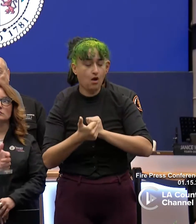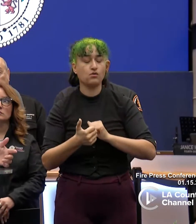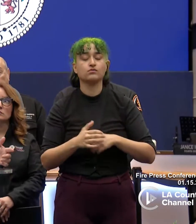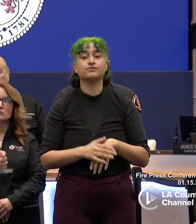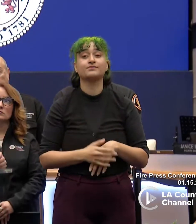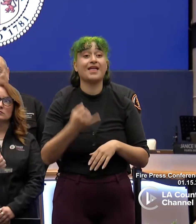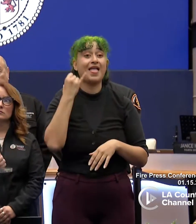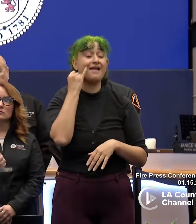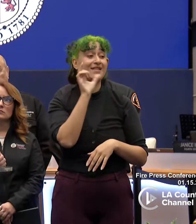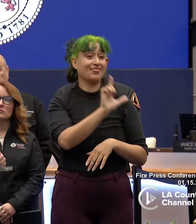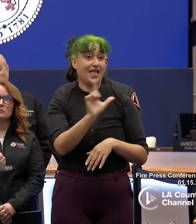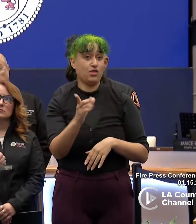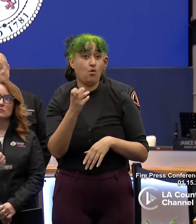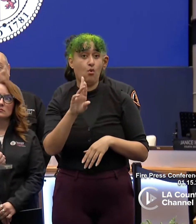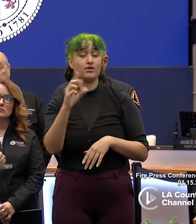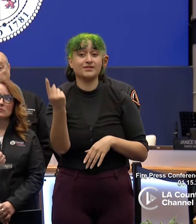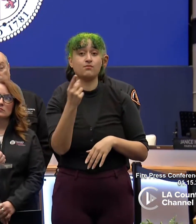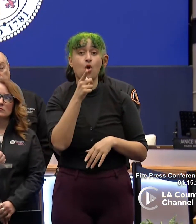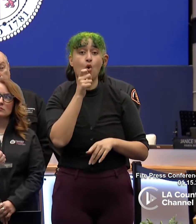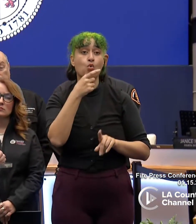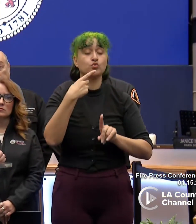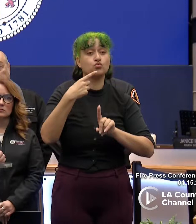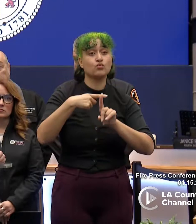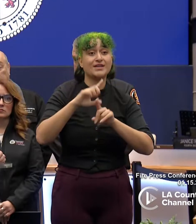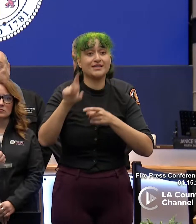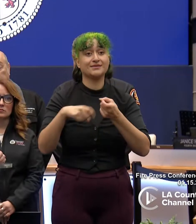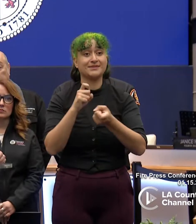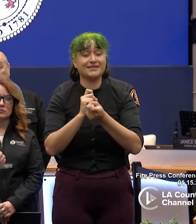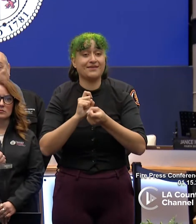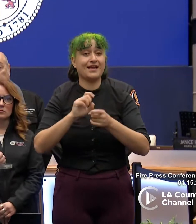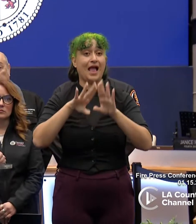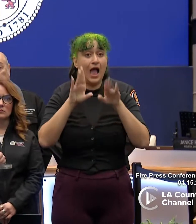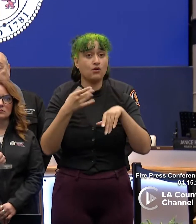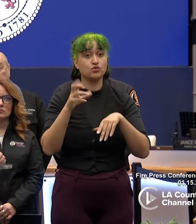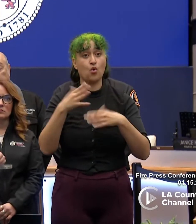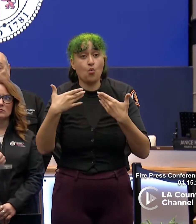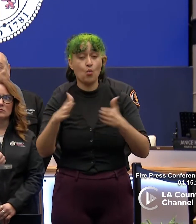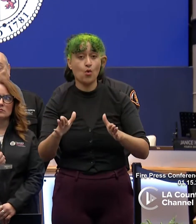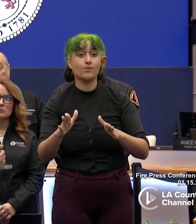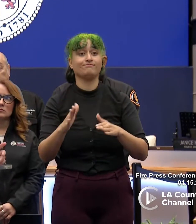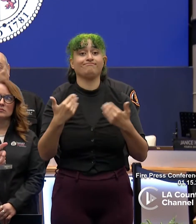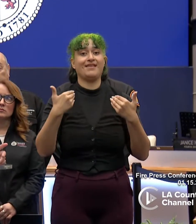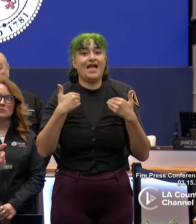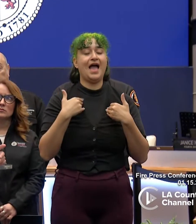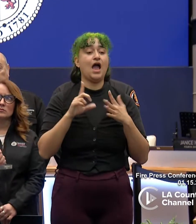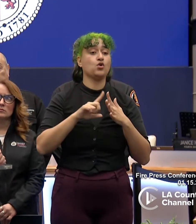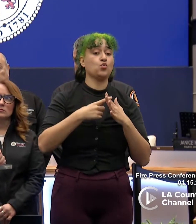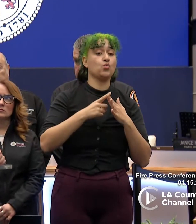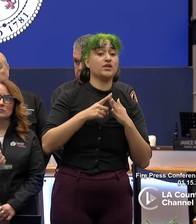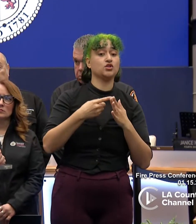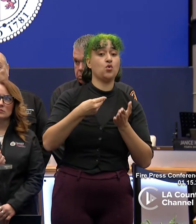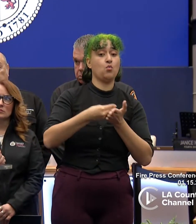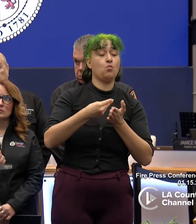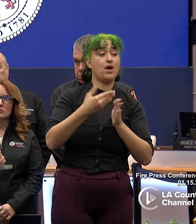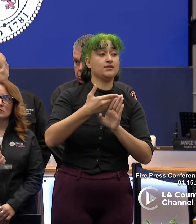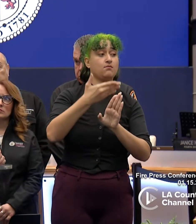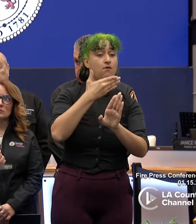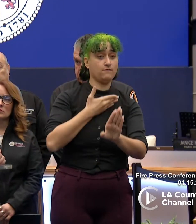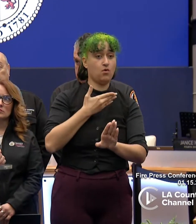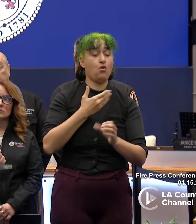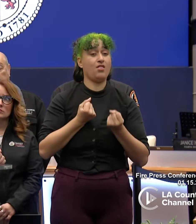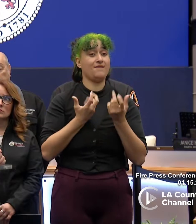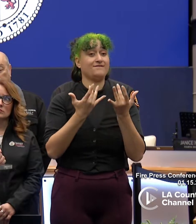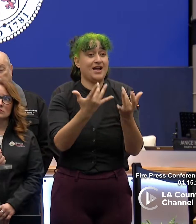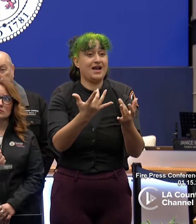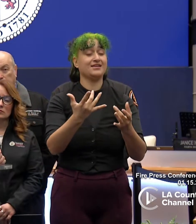a landlord or someone who's renting out a particular house or room had an original price before the